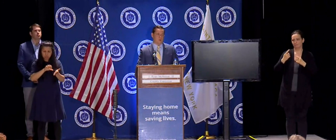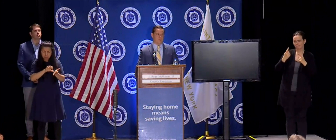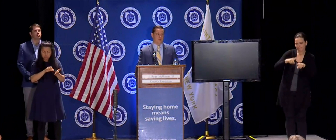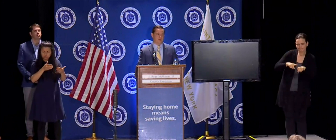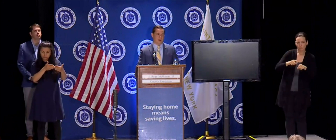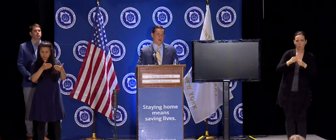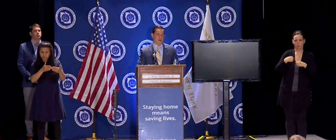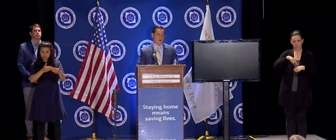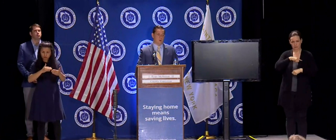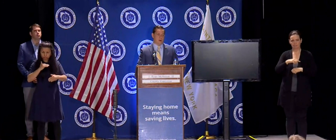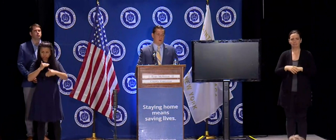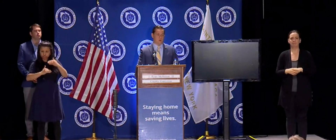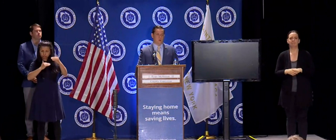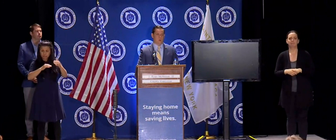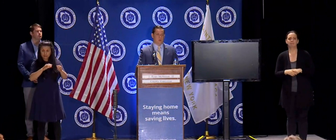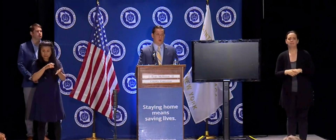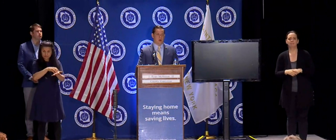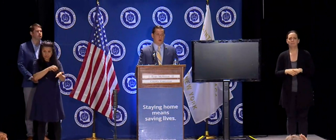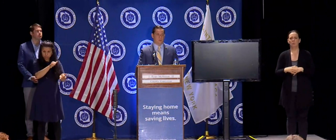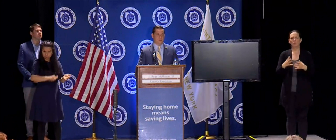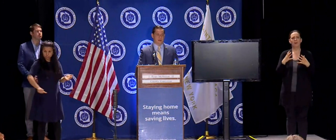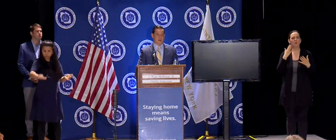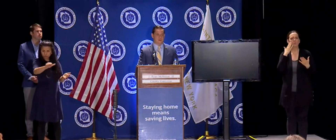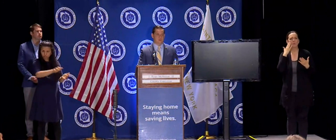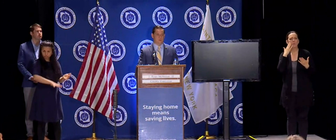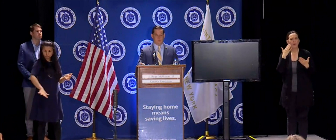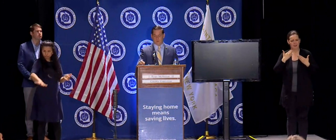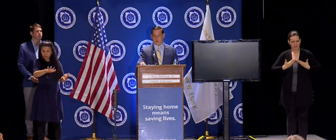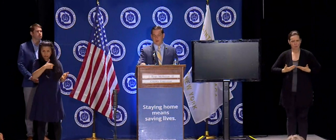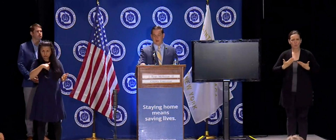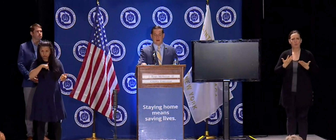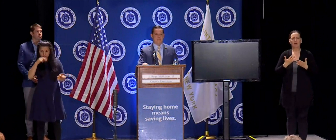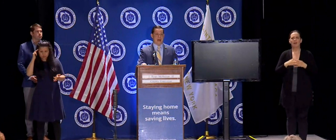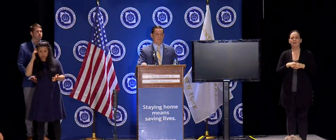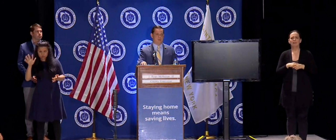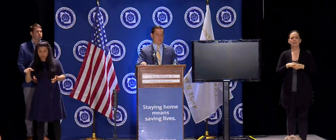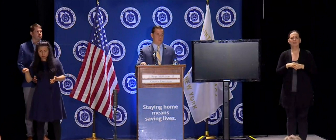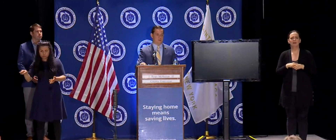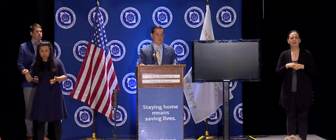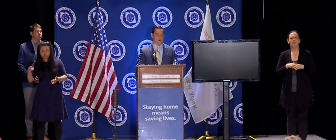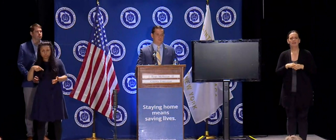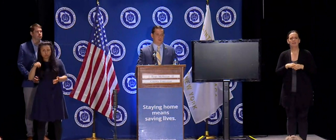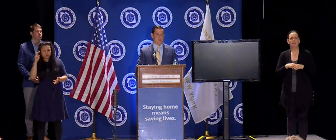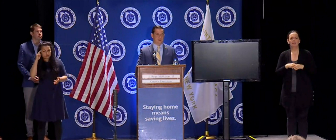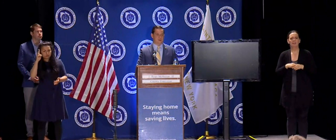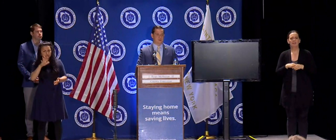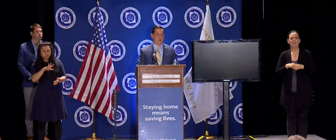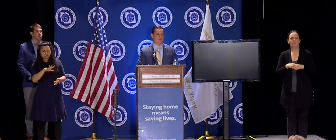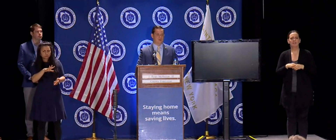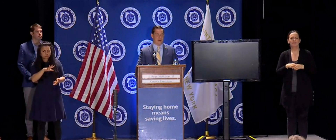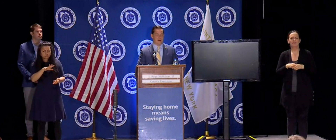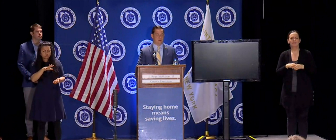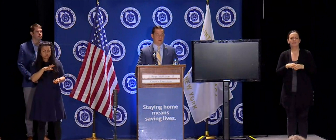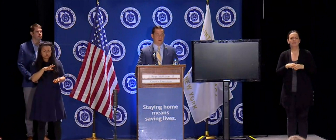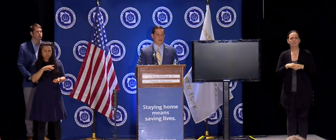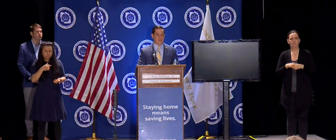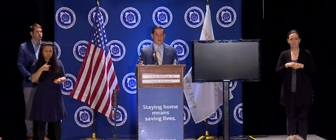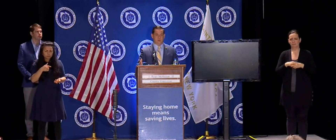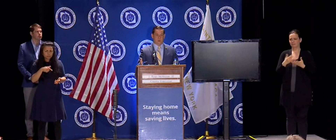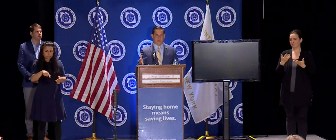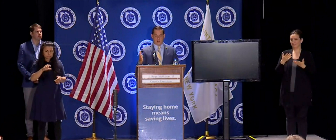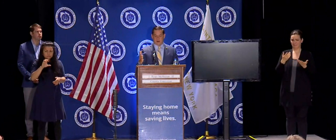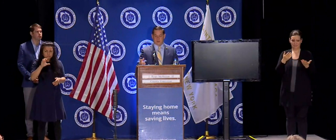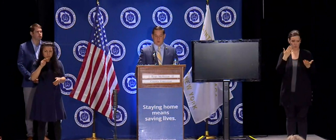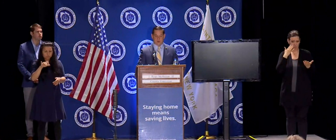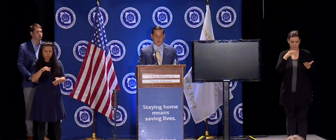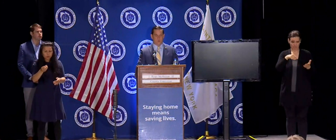So, but they wanted to know about who we are besides of on a map. I'm sure that there's a level of that where they see